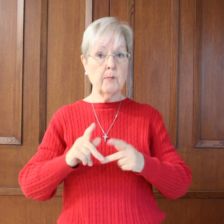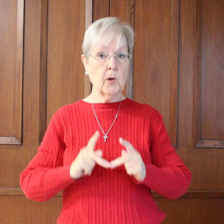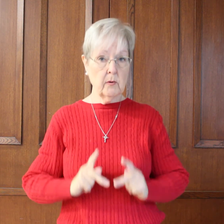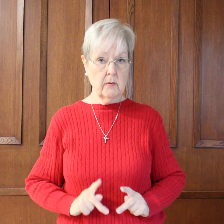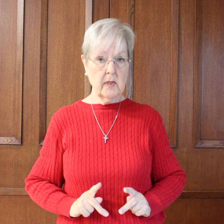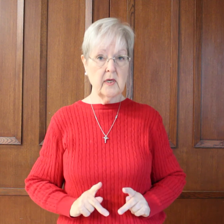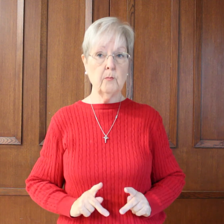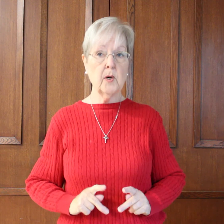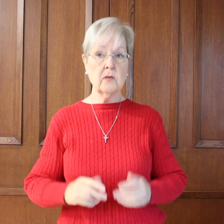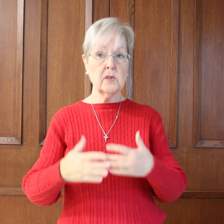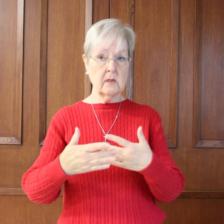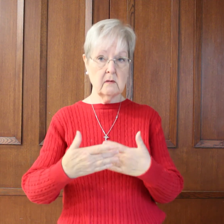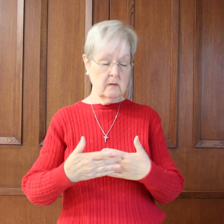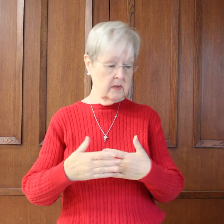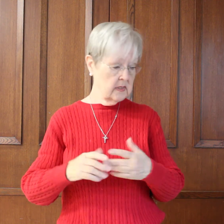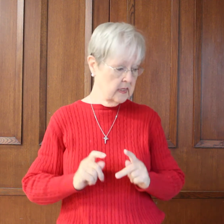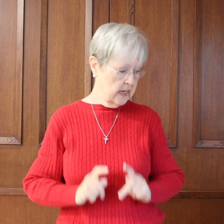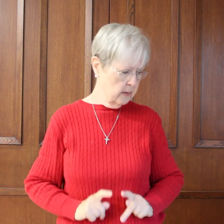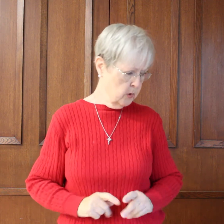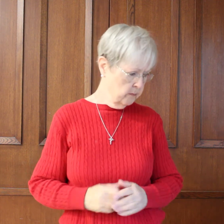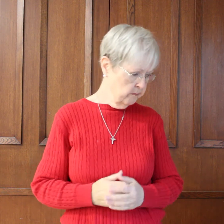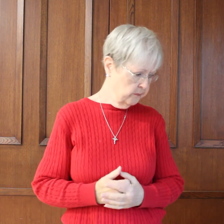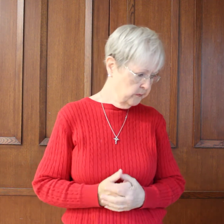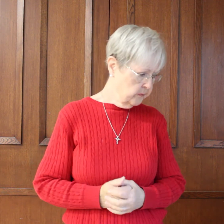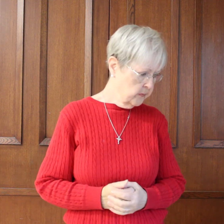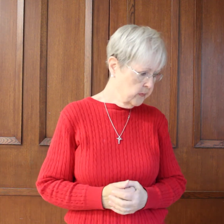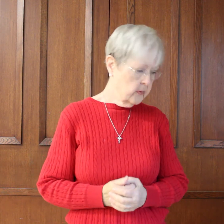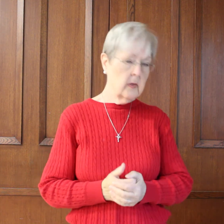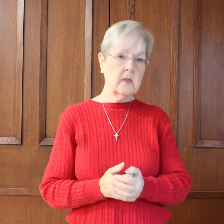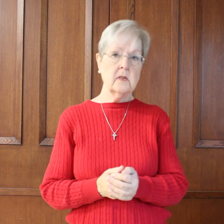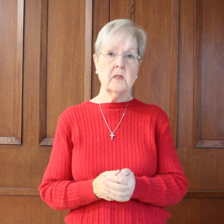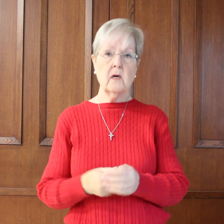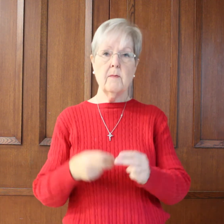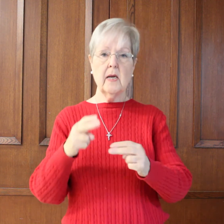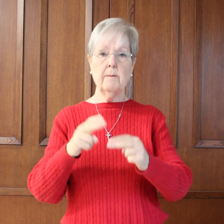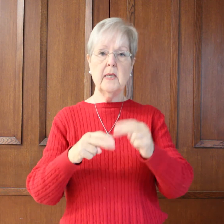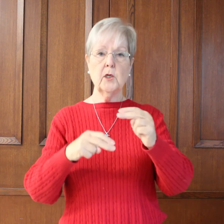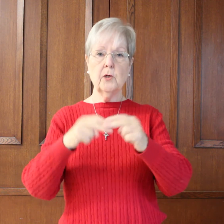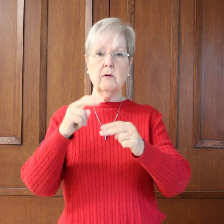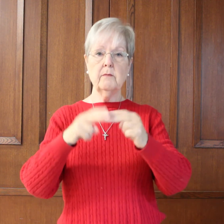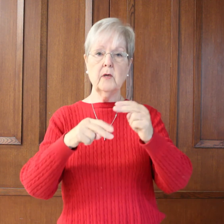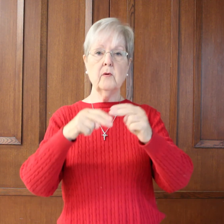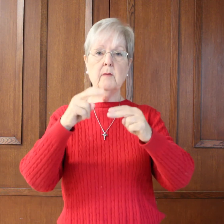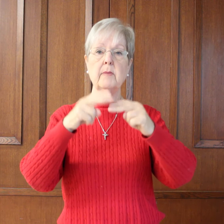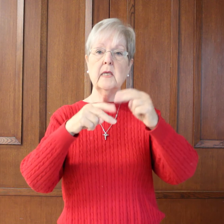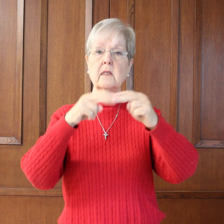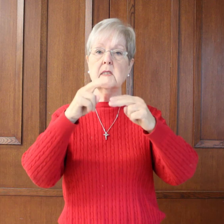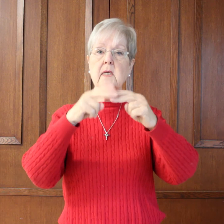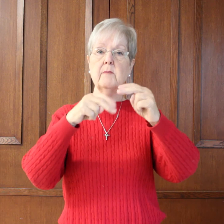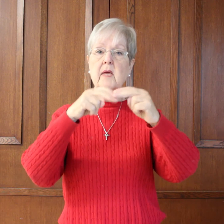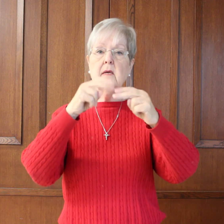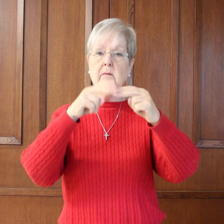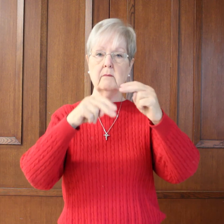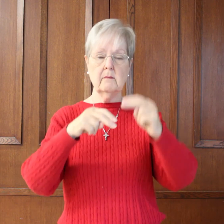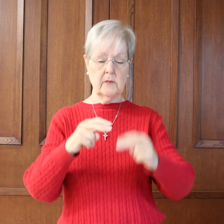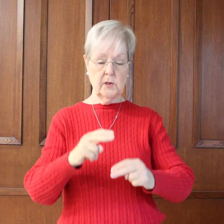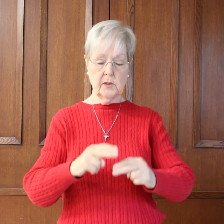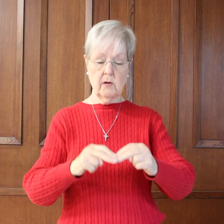neighbor, a near person. It's a neighbor. Let's talk about a builder. You're going to build something. You start a